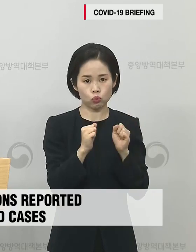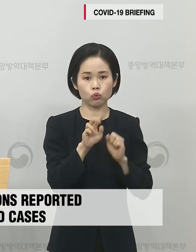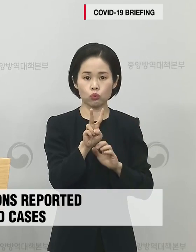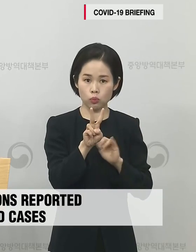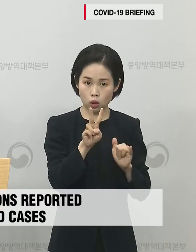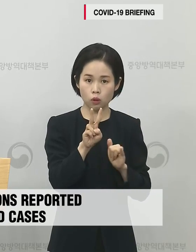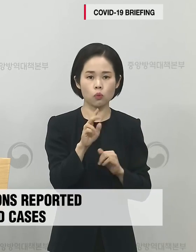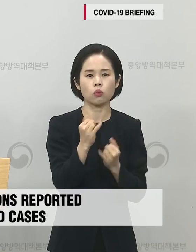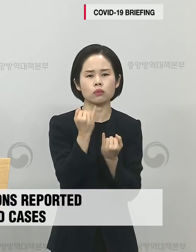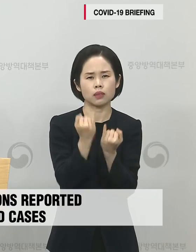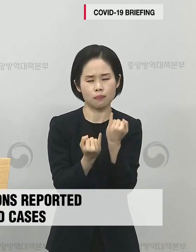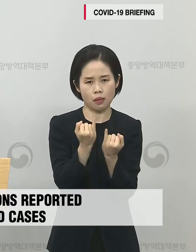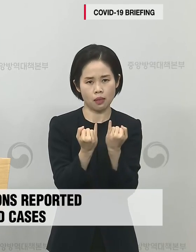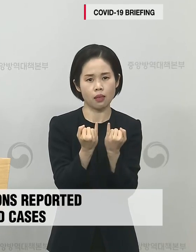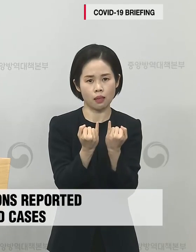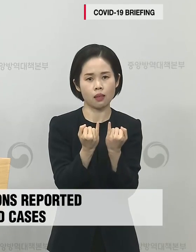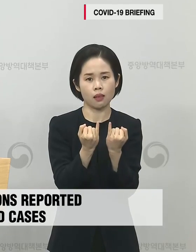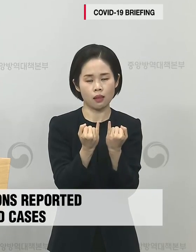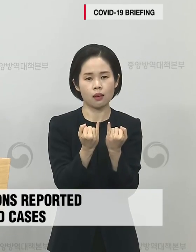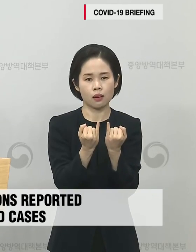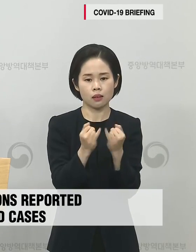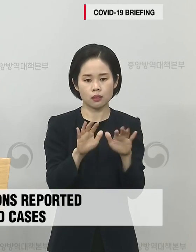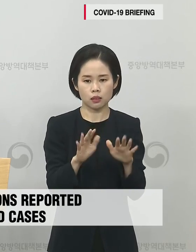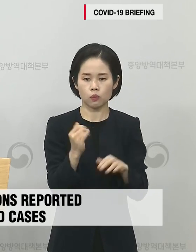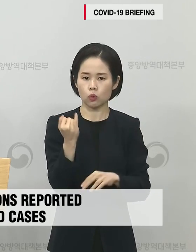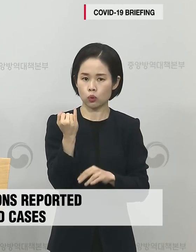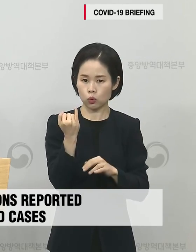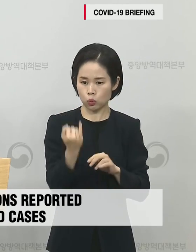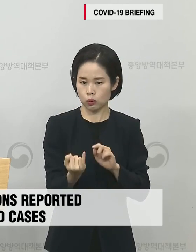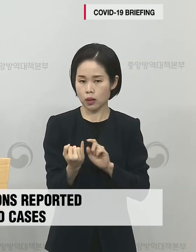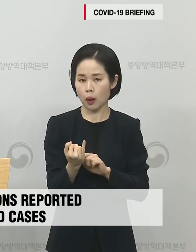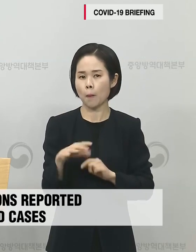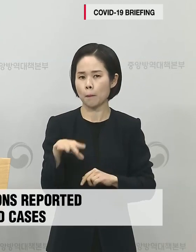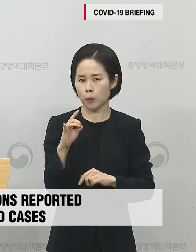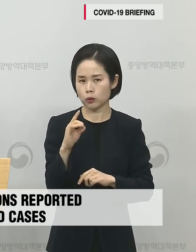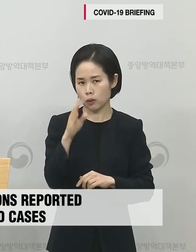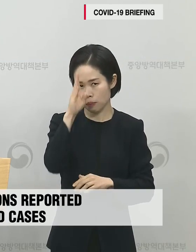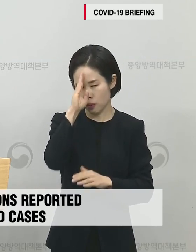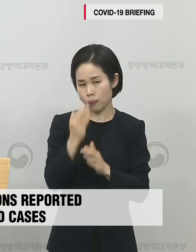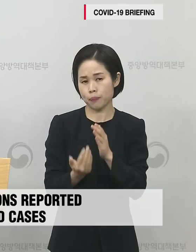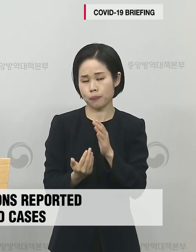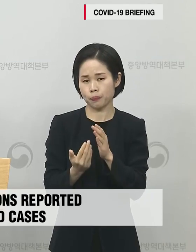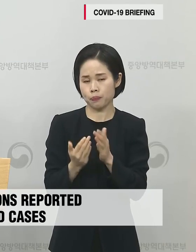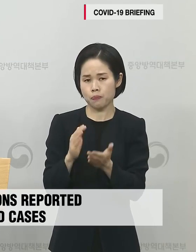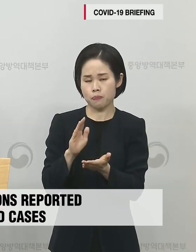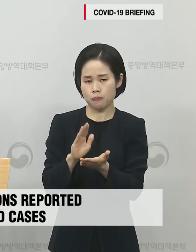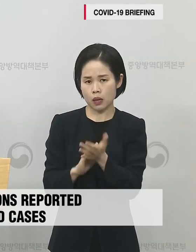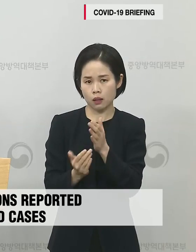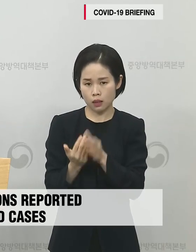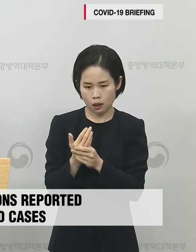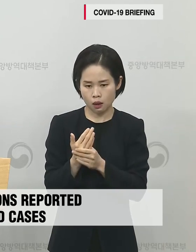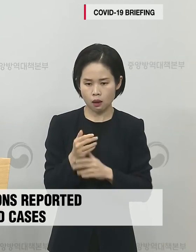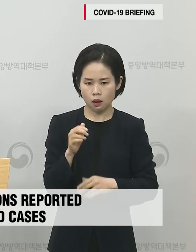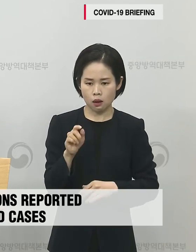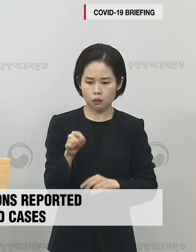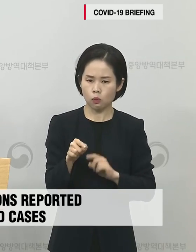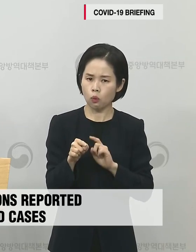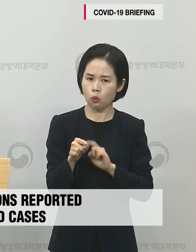confirmed case in Daejeon. And also Daegu, and we also in Chungbuk we have confirmed that the